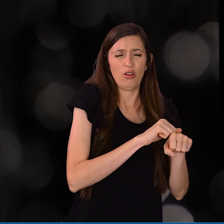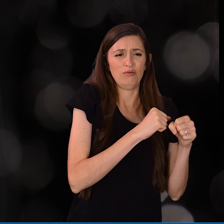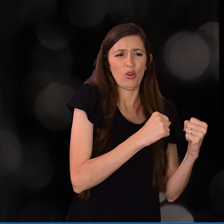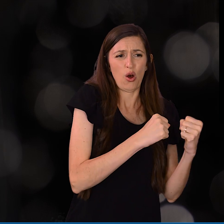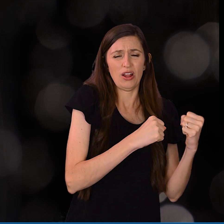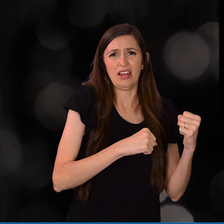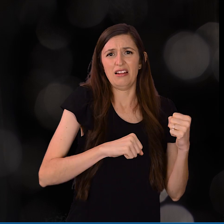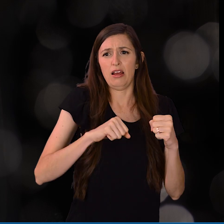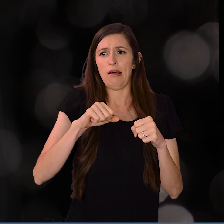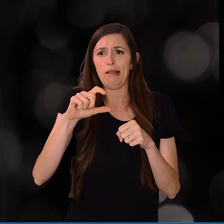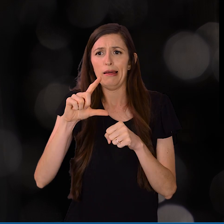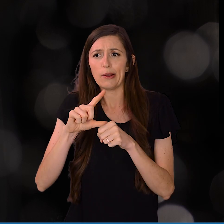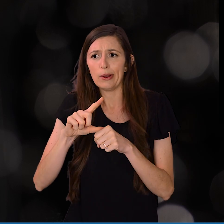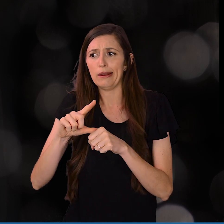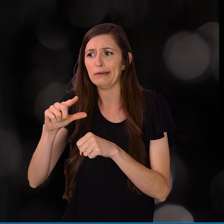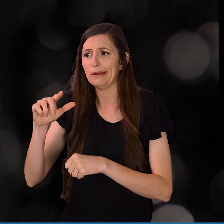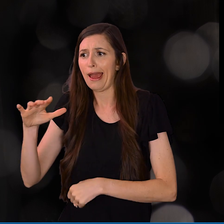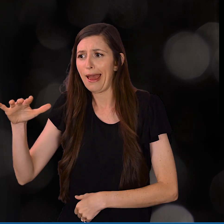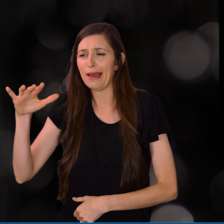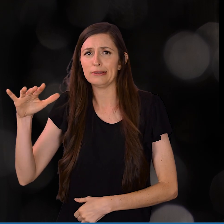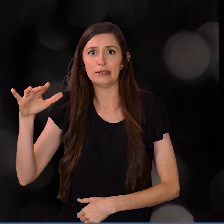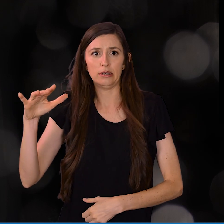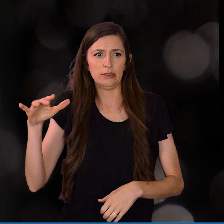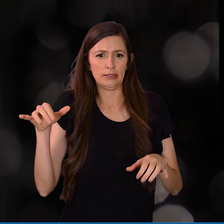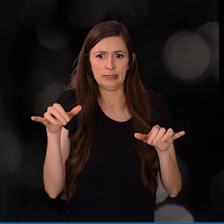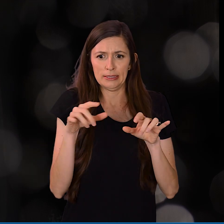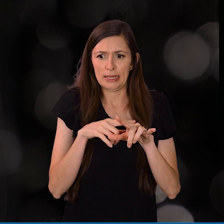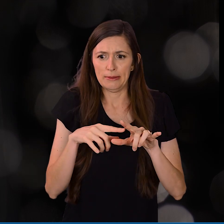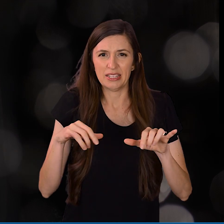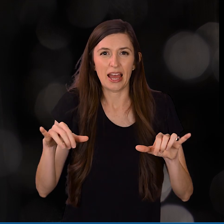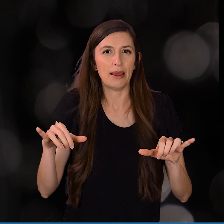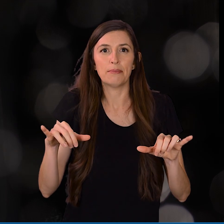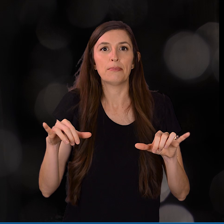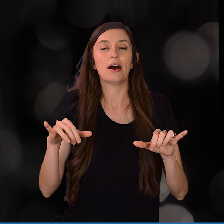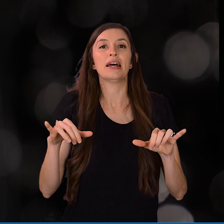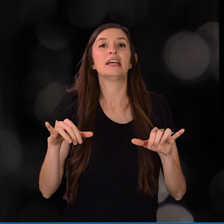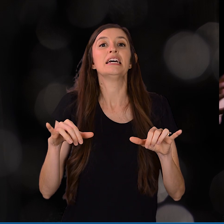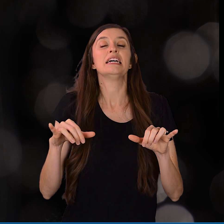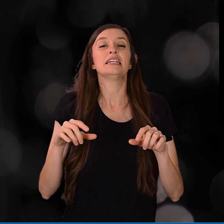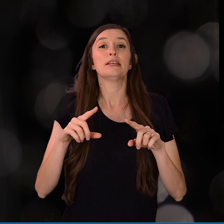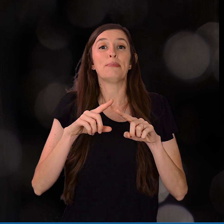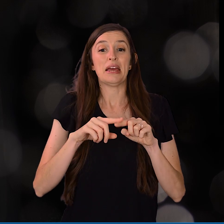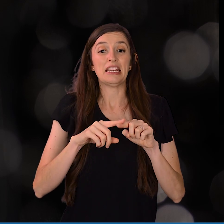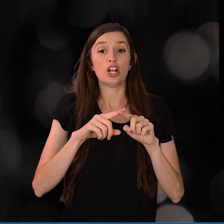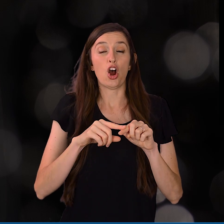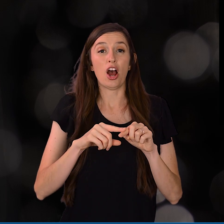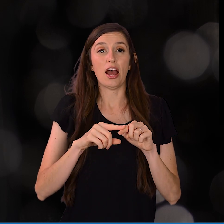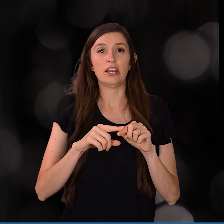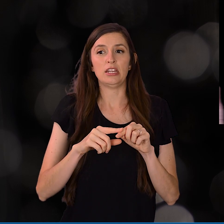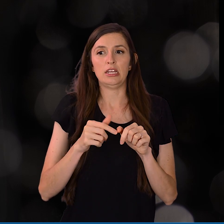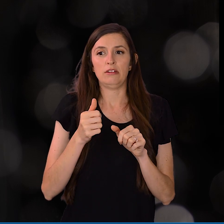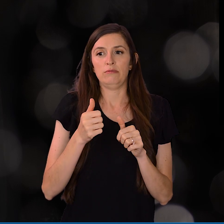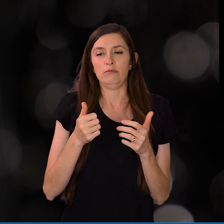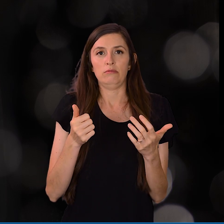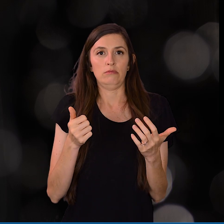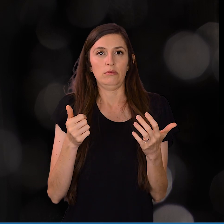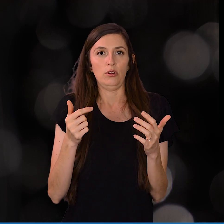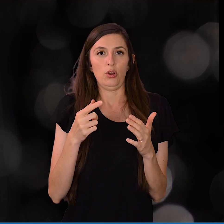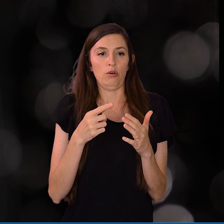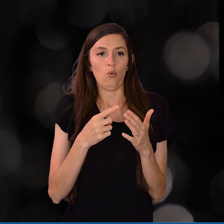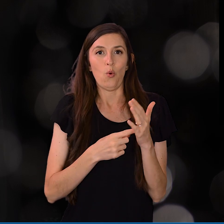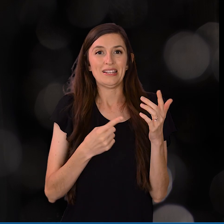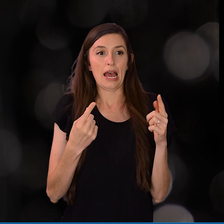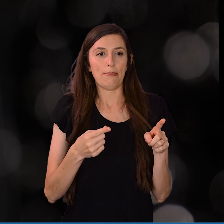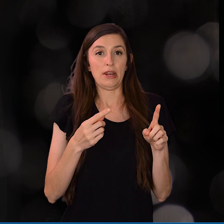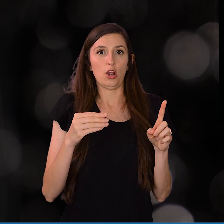and vapor. Rather, what you have is those H2O molecules that at one time are solid, then at another time,